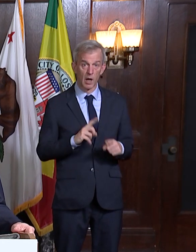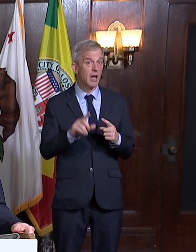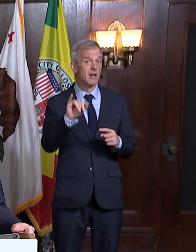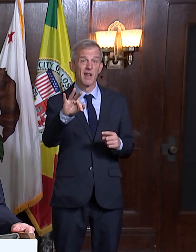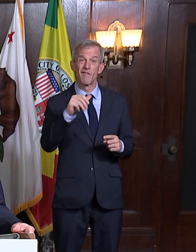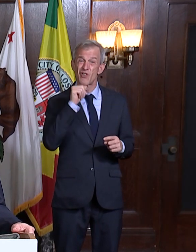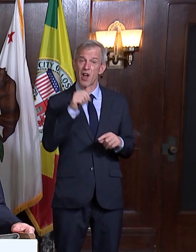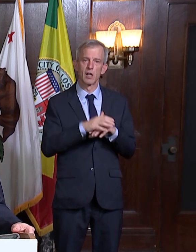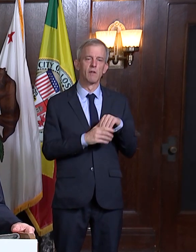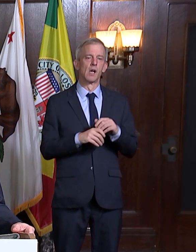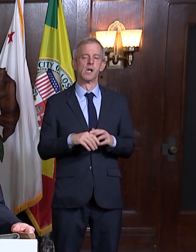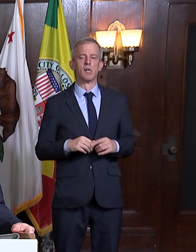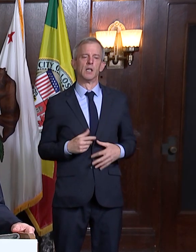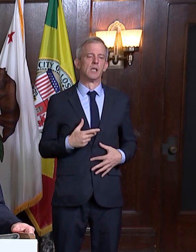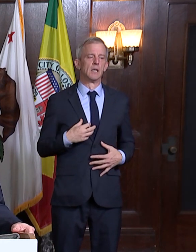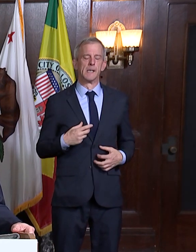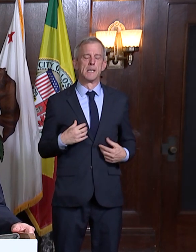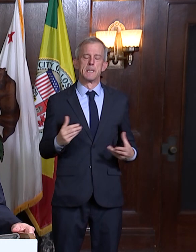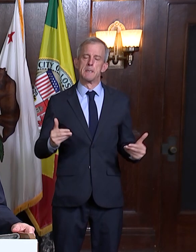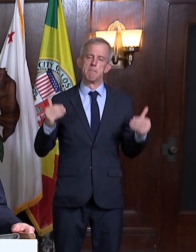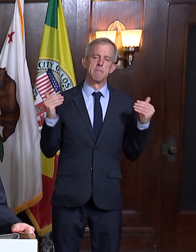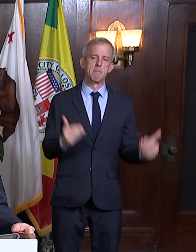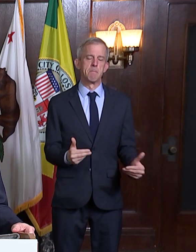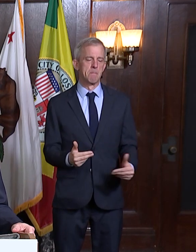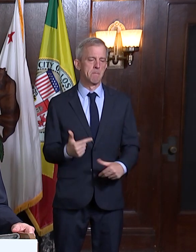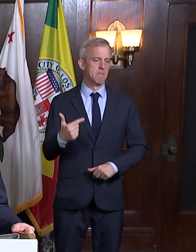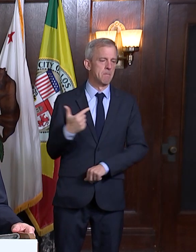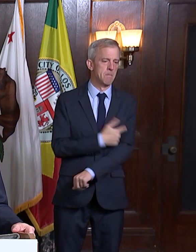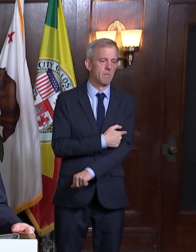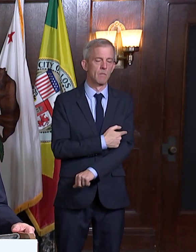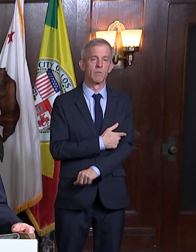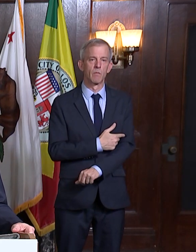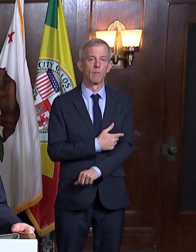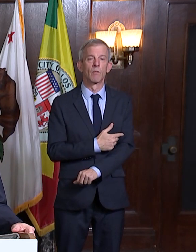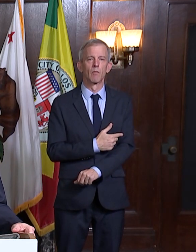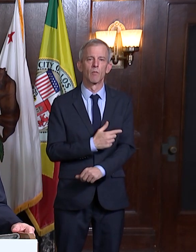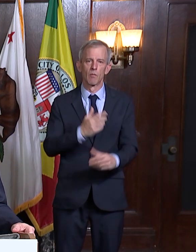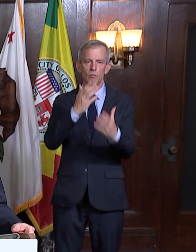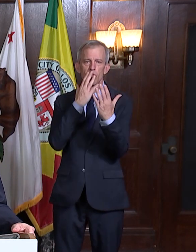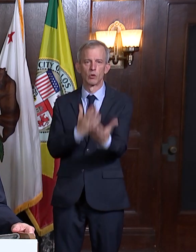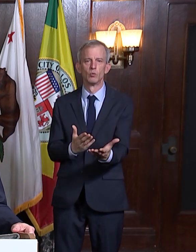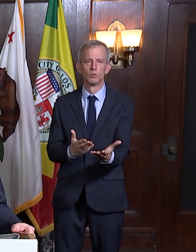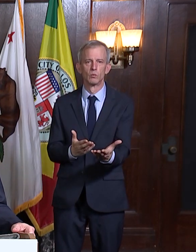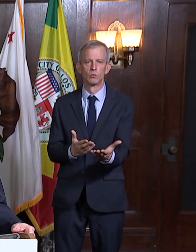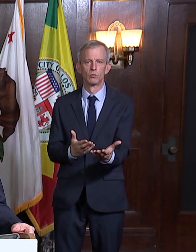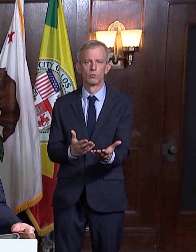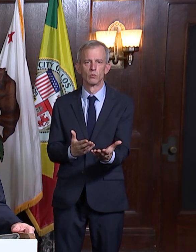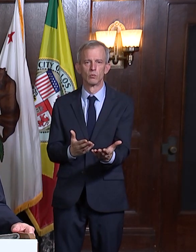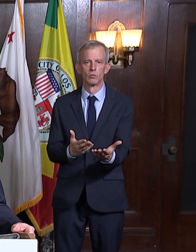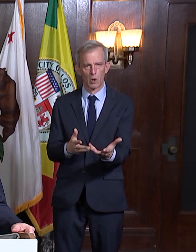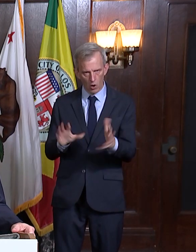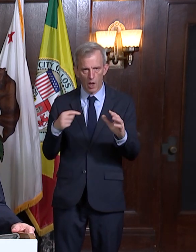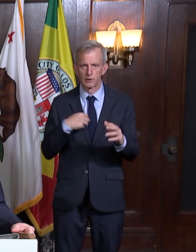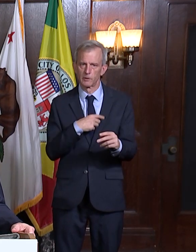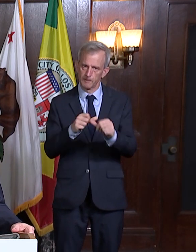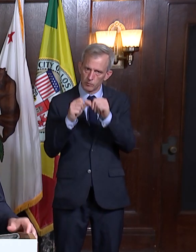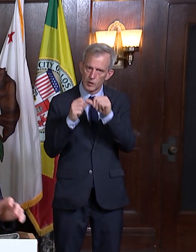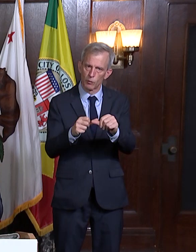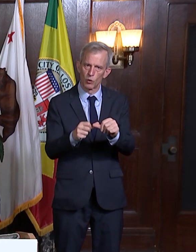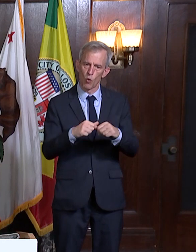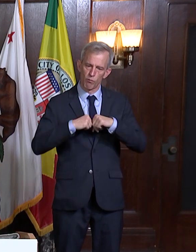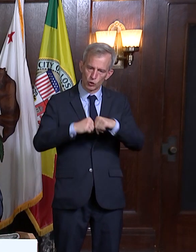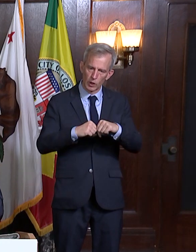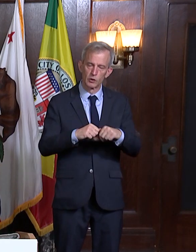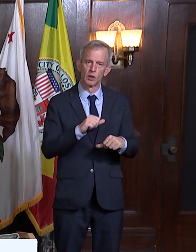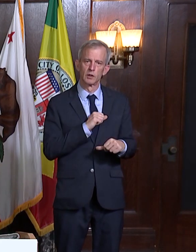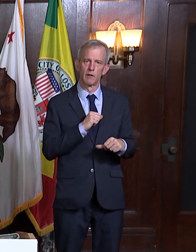that vaccination or did something by wearing a mask, thank you. Let's keep going to protect ourselves and extend